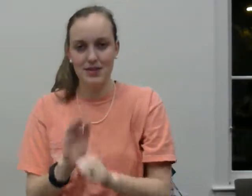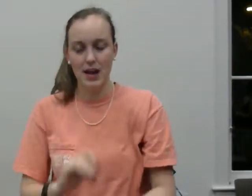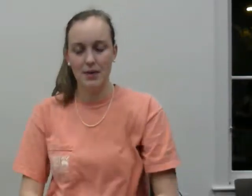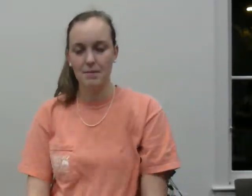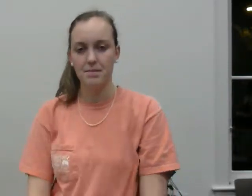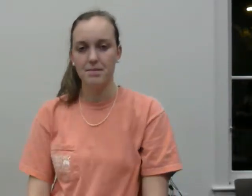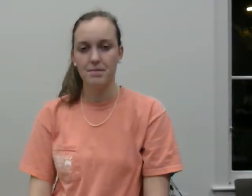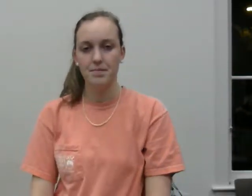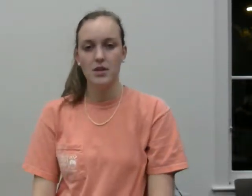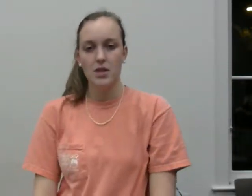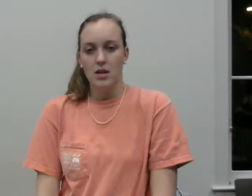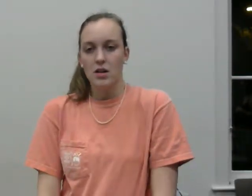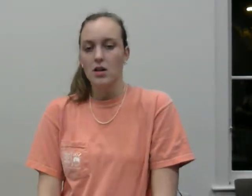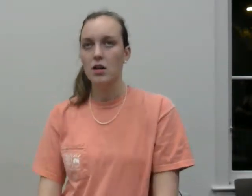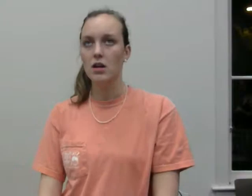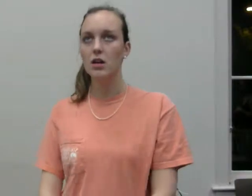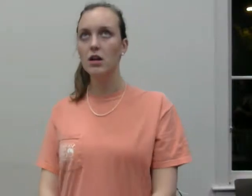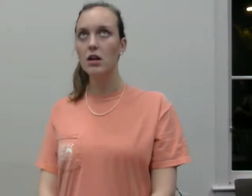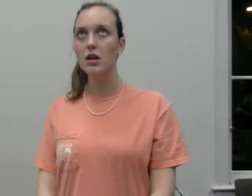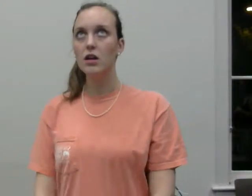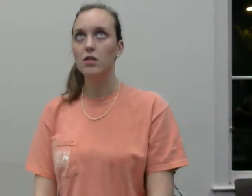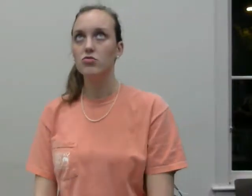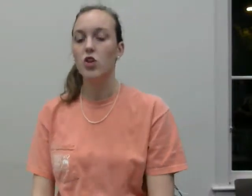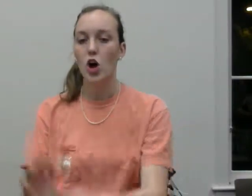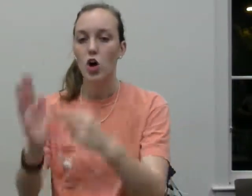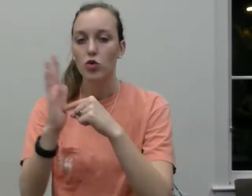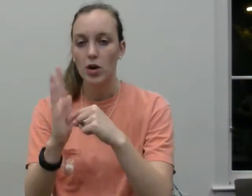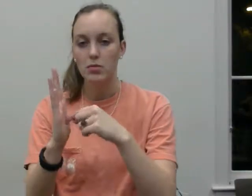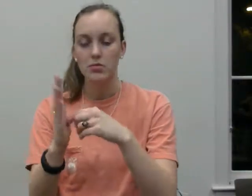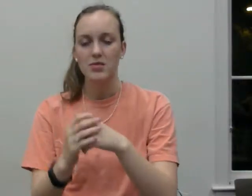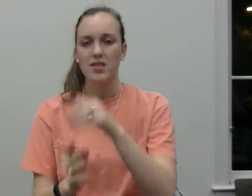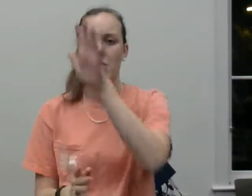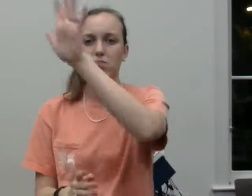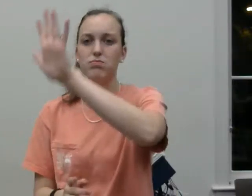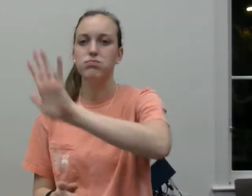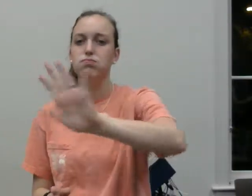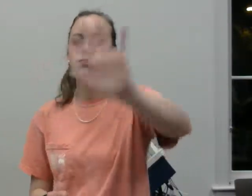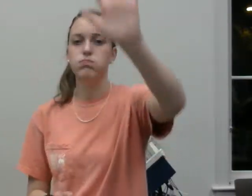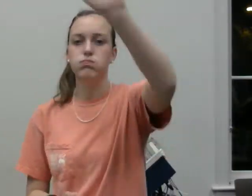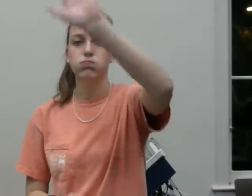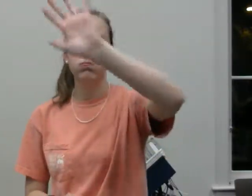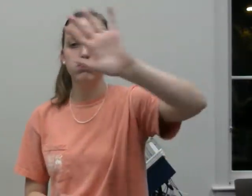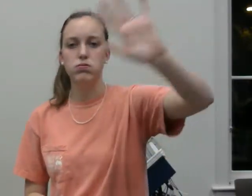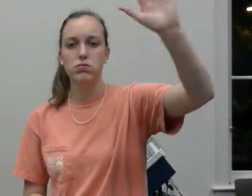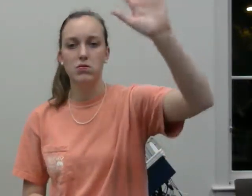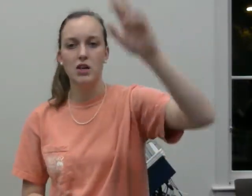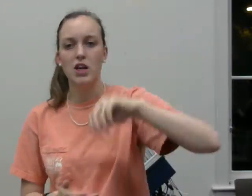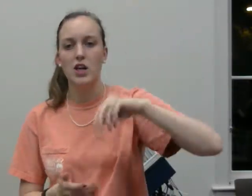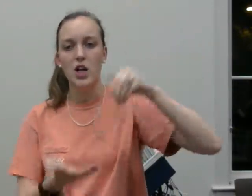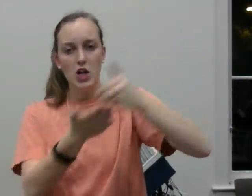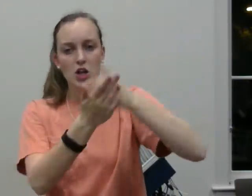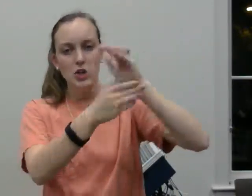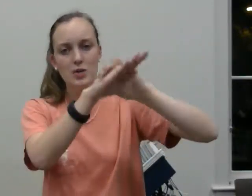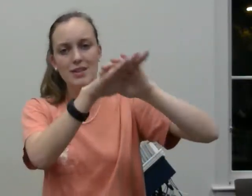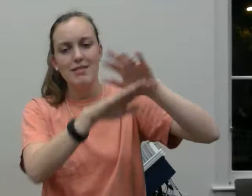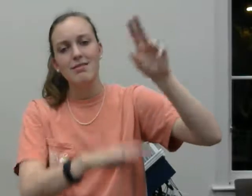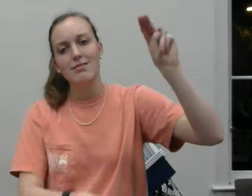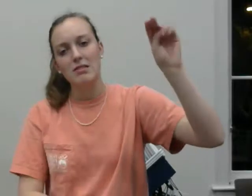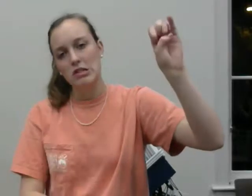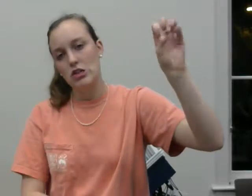poster, of course, represents New England. And so if we talk about New England As the head of the revolutionary state,